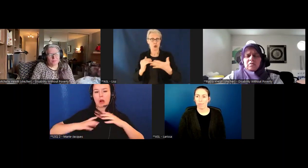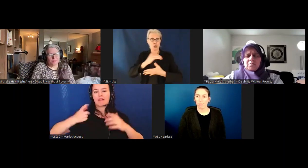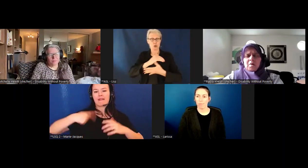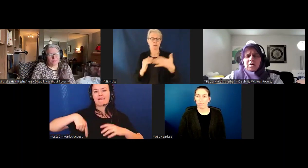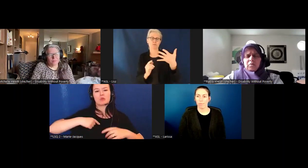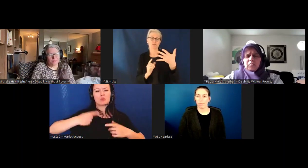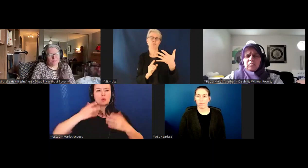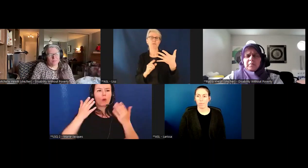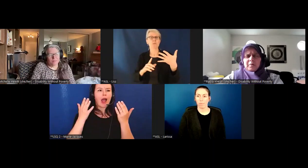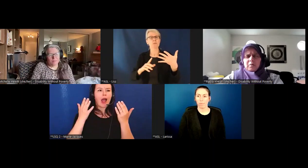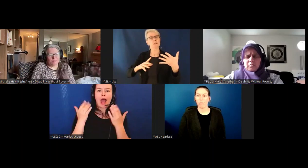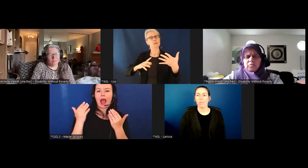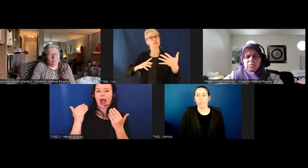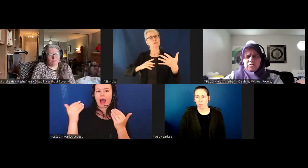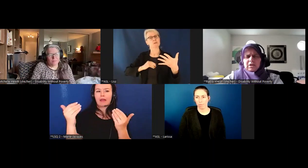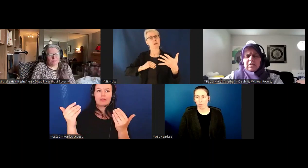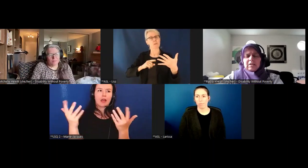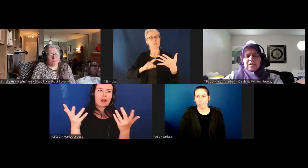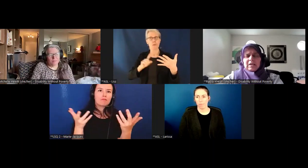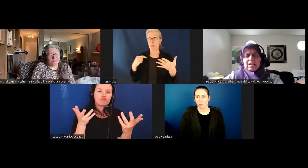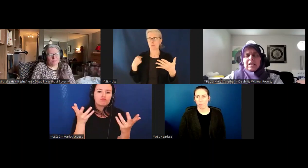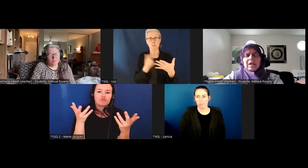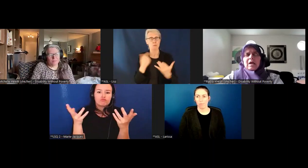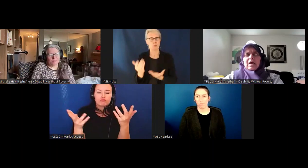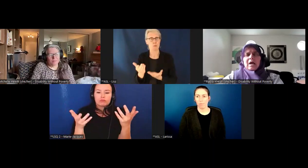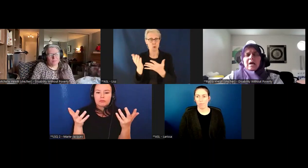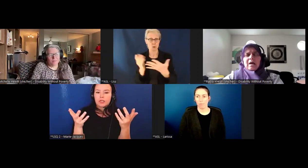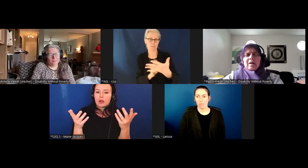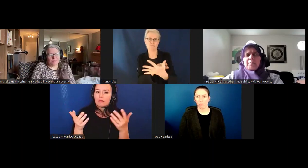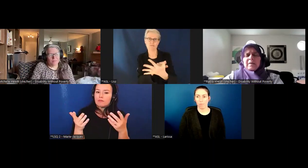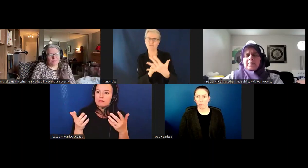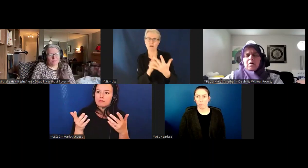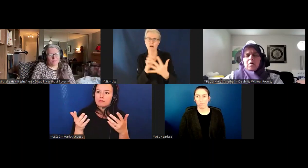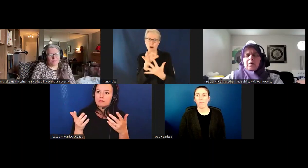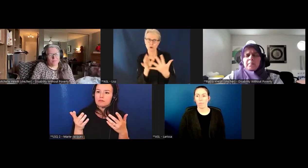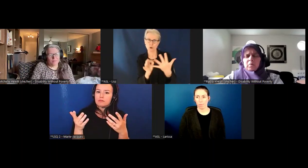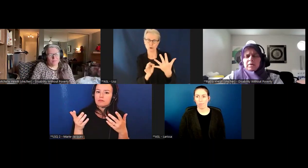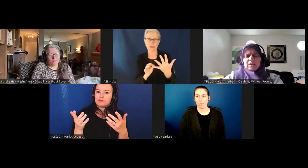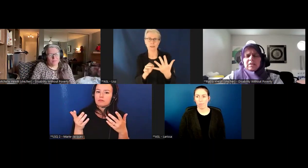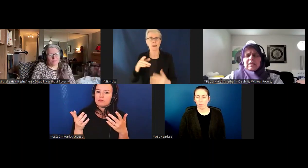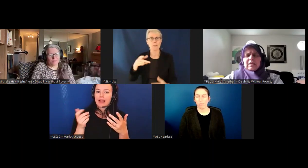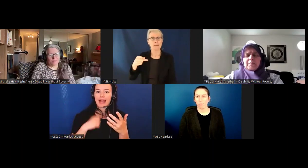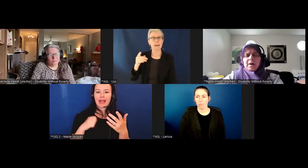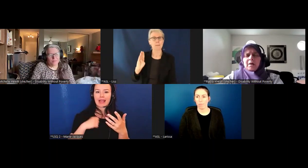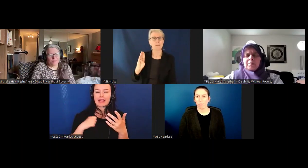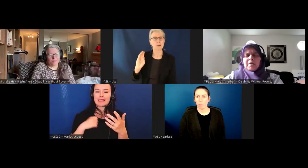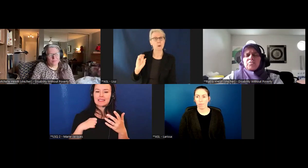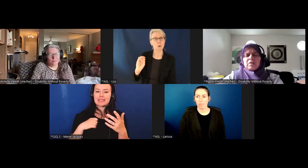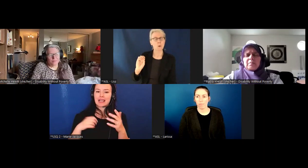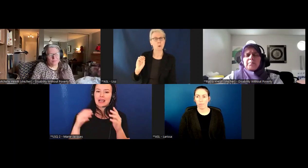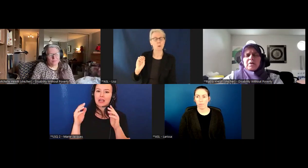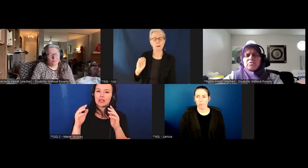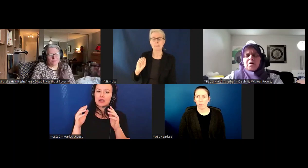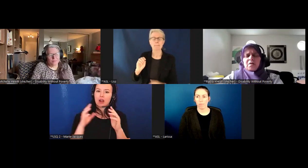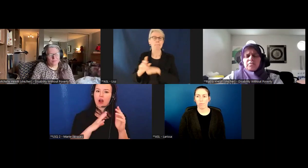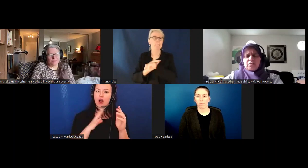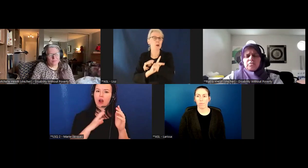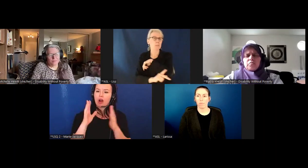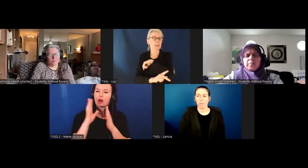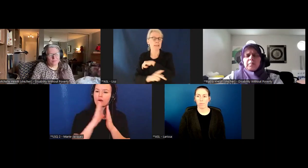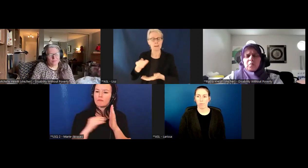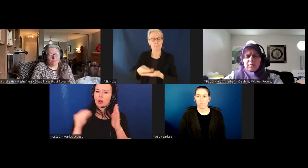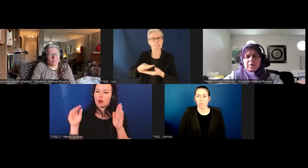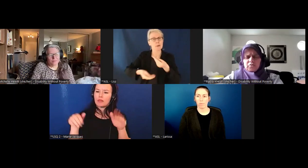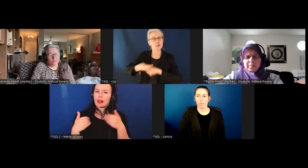amounts models proposed in the PBO report, in the Parliamentary Budget